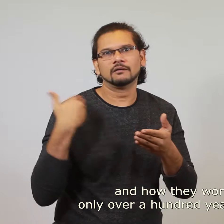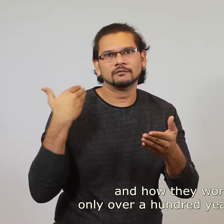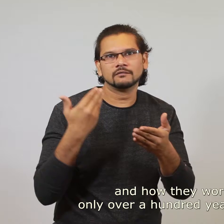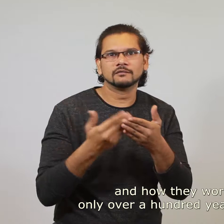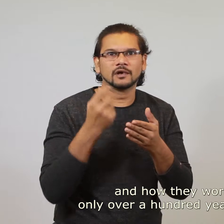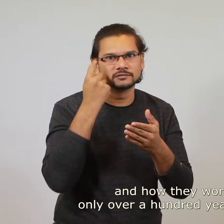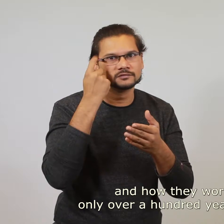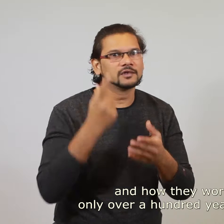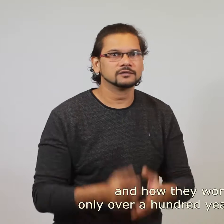ago.